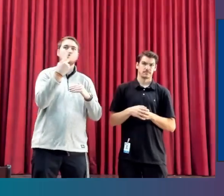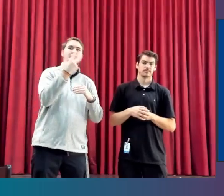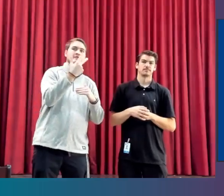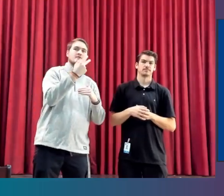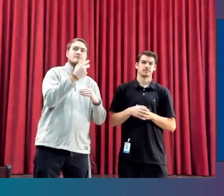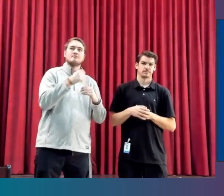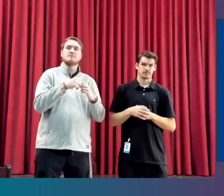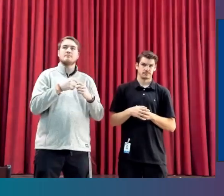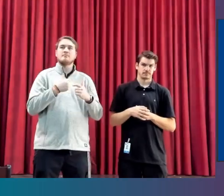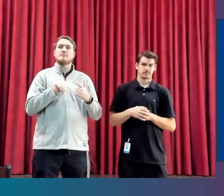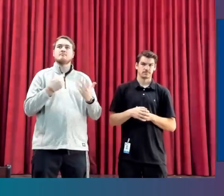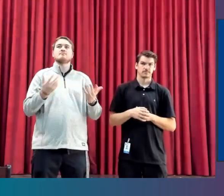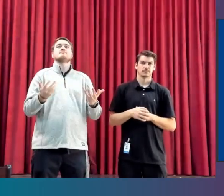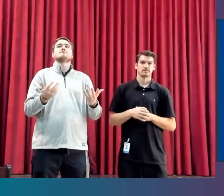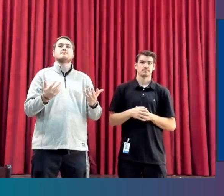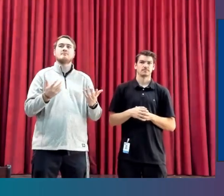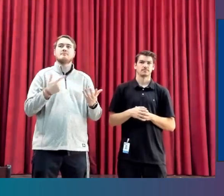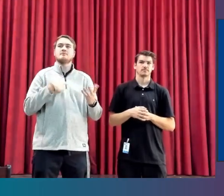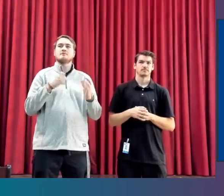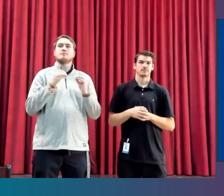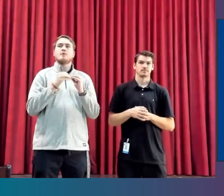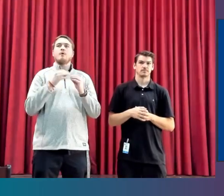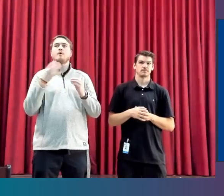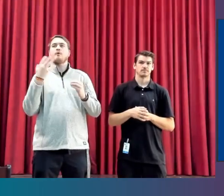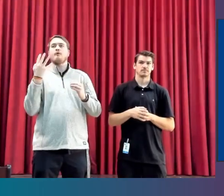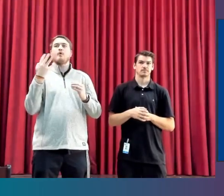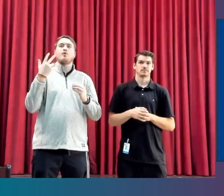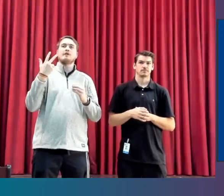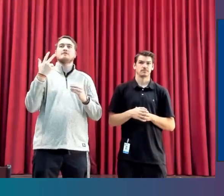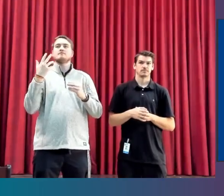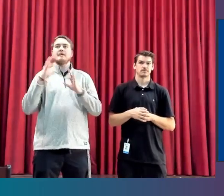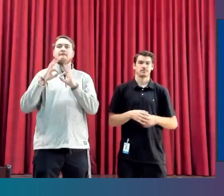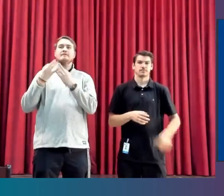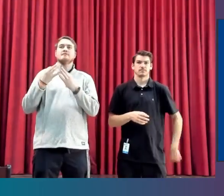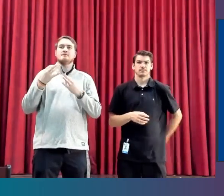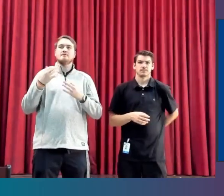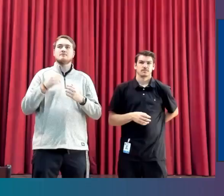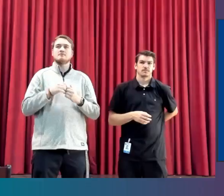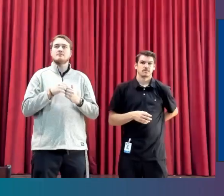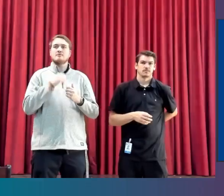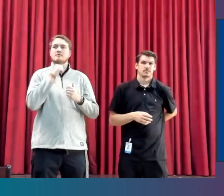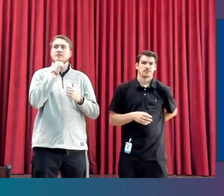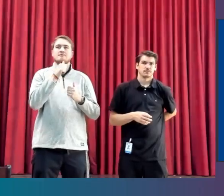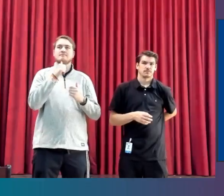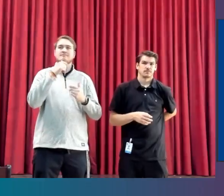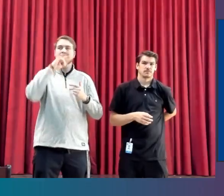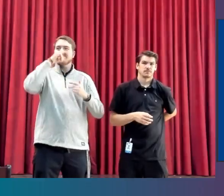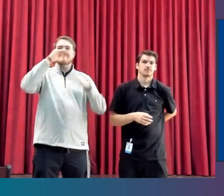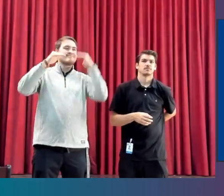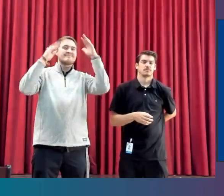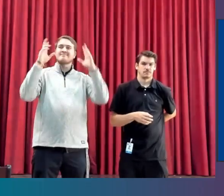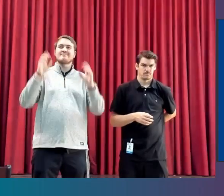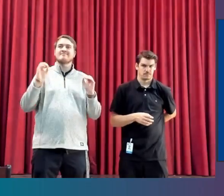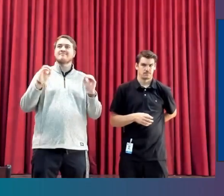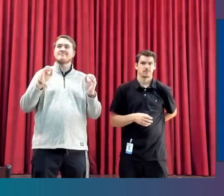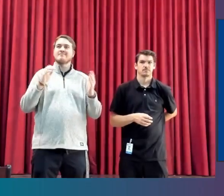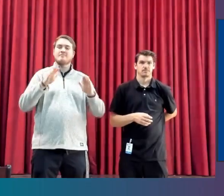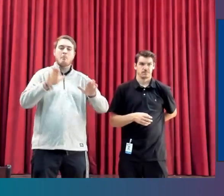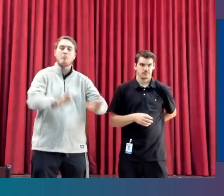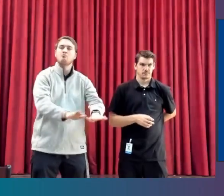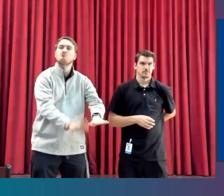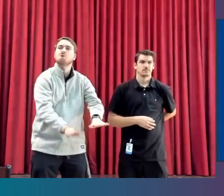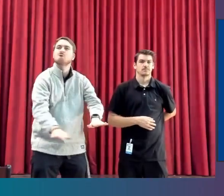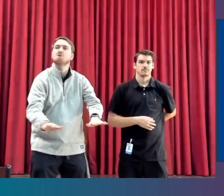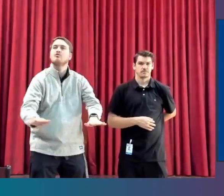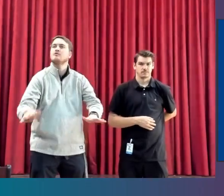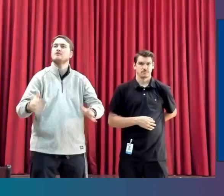But as we were saying before, that the apartment is not supposed to be limiting how many kids that we have. You know, we